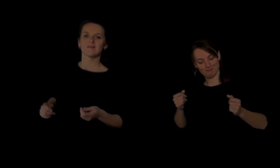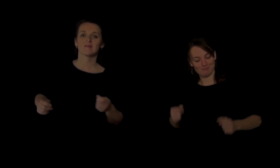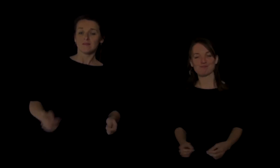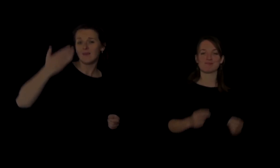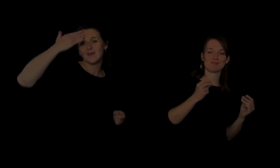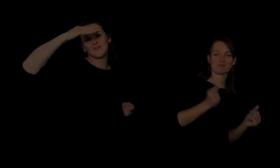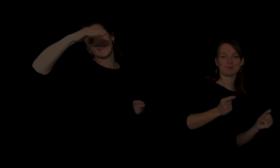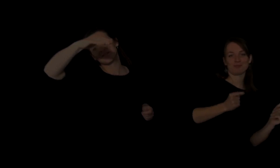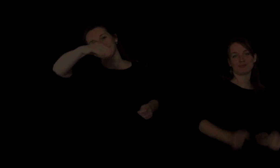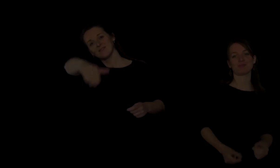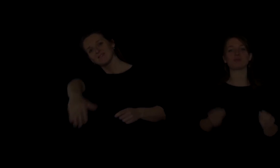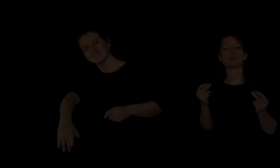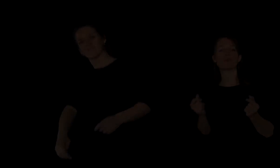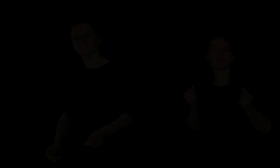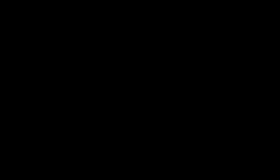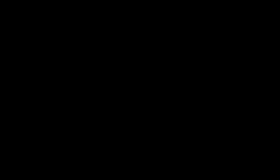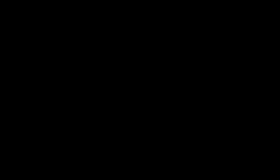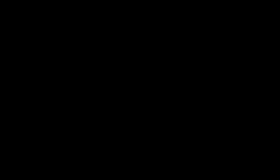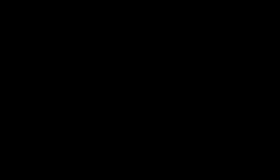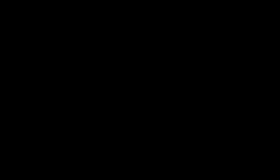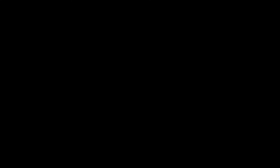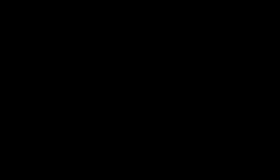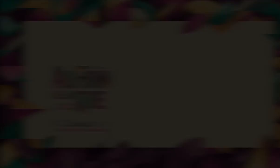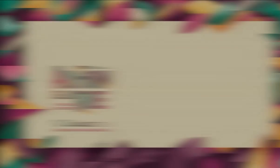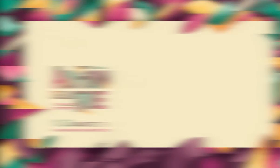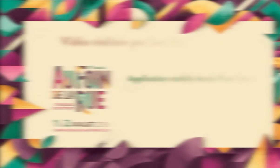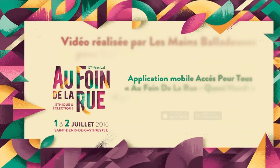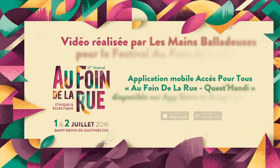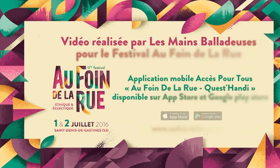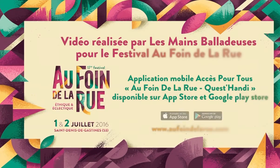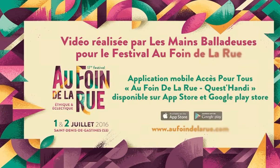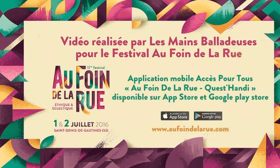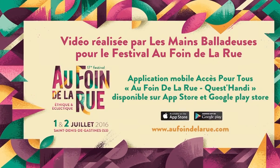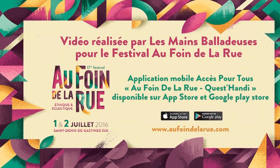Death of me.